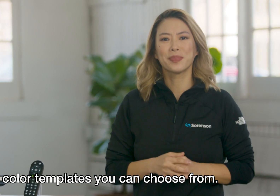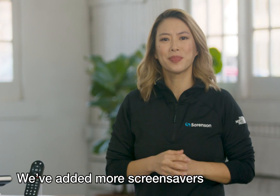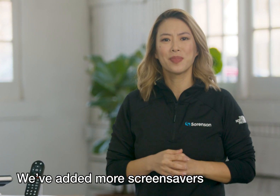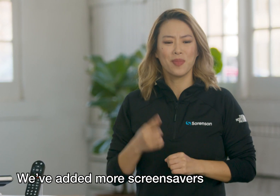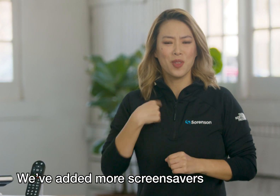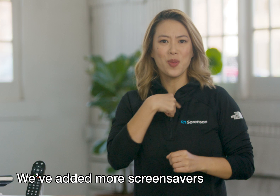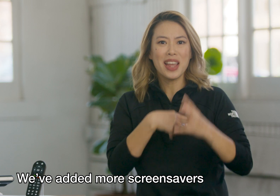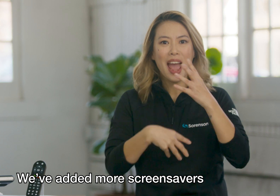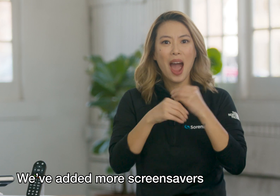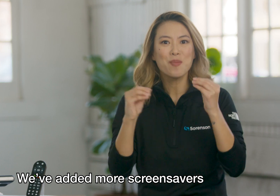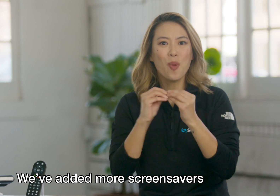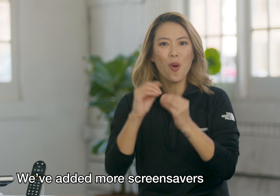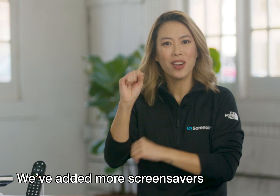We've added more screensavers